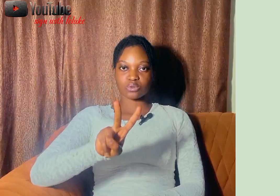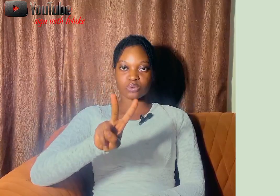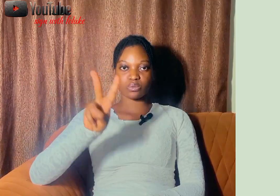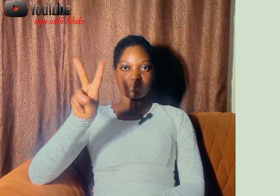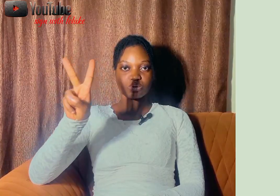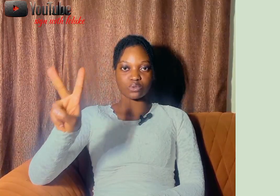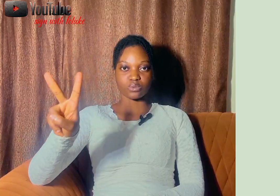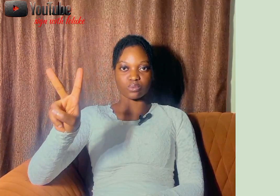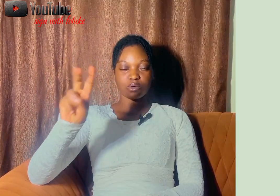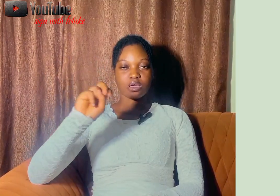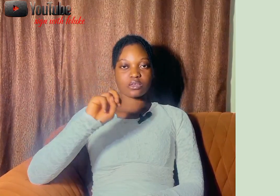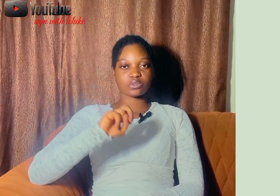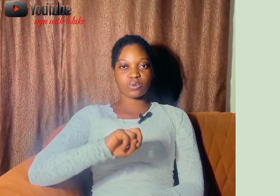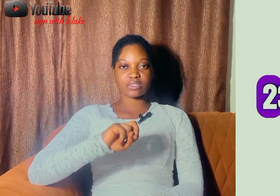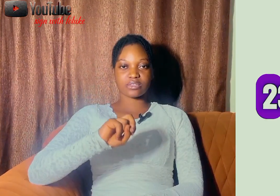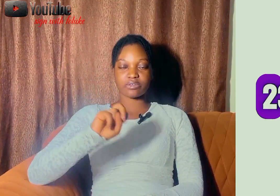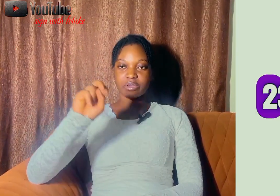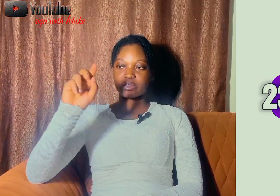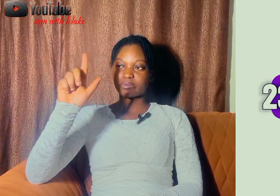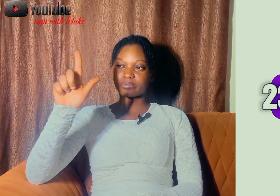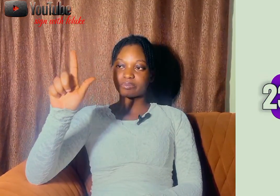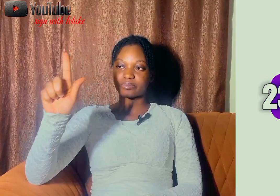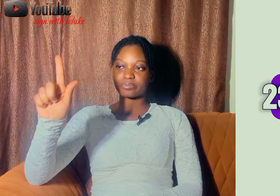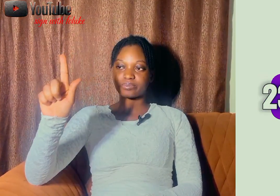2, 2, 23,